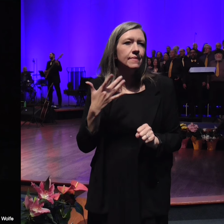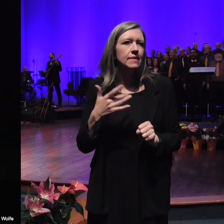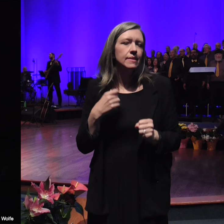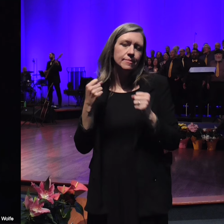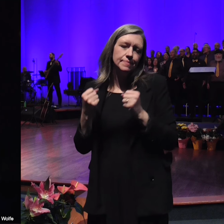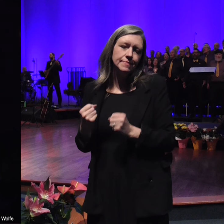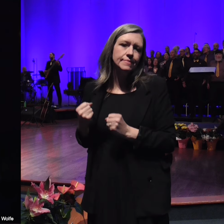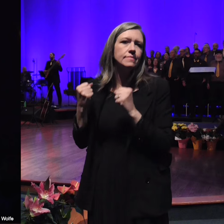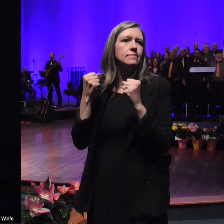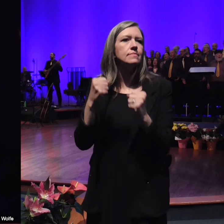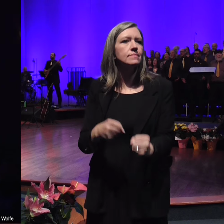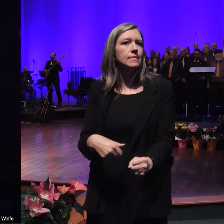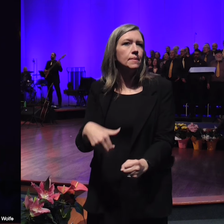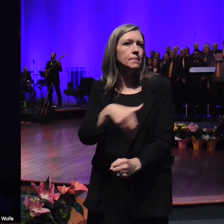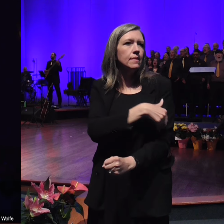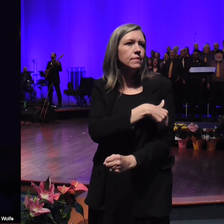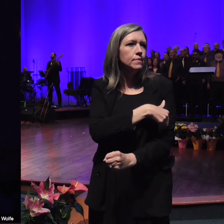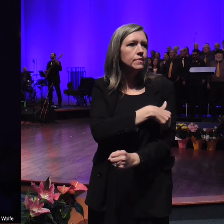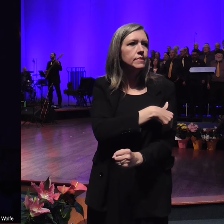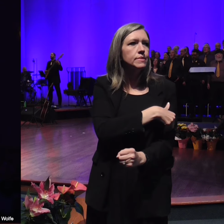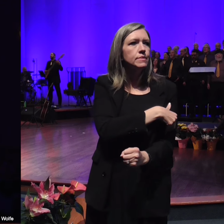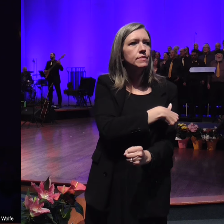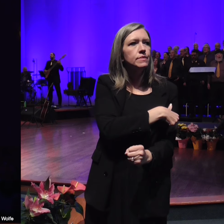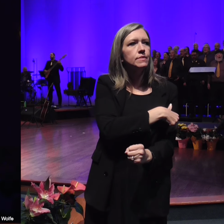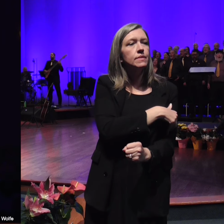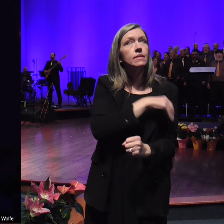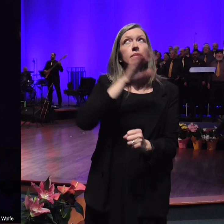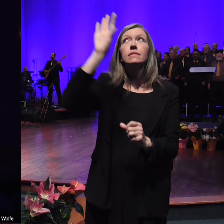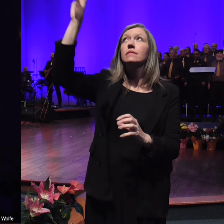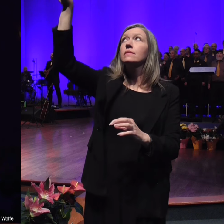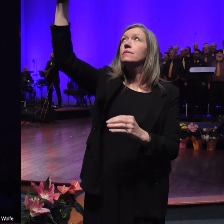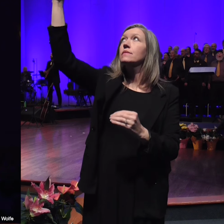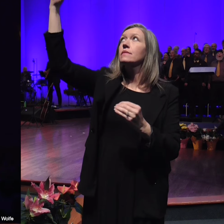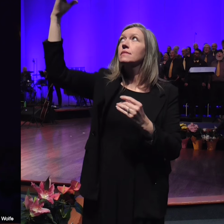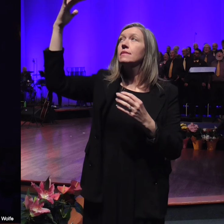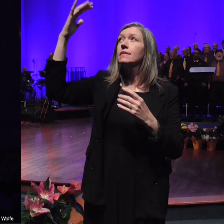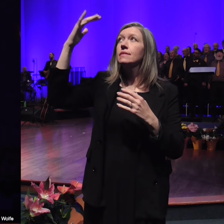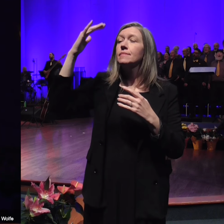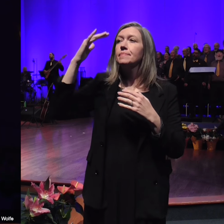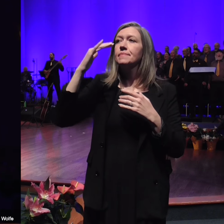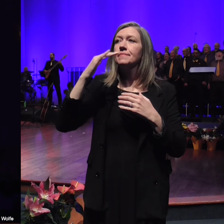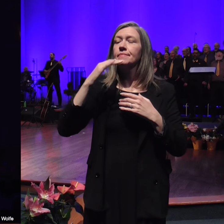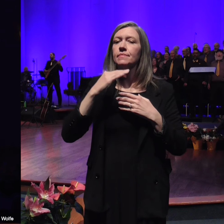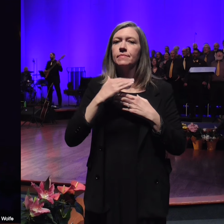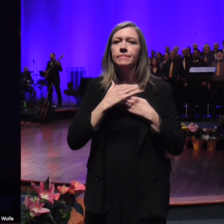can feel the mighty power and the